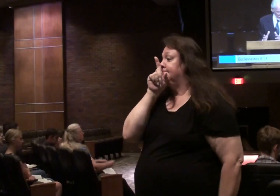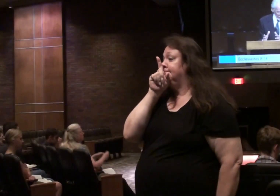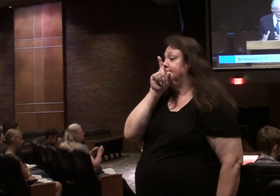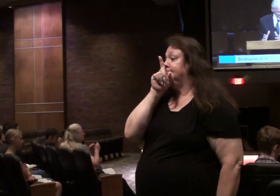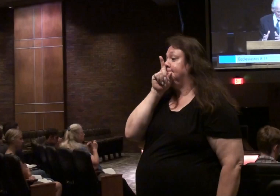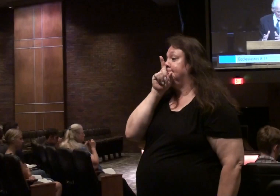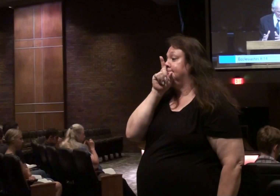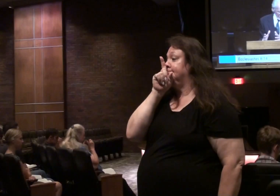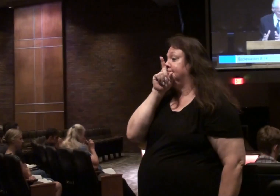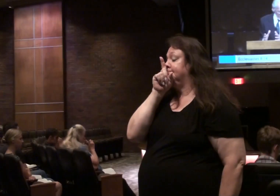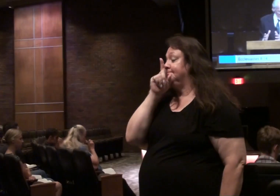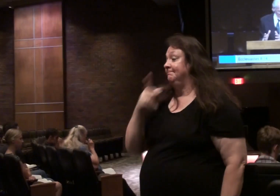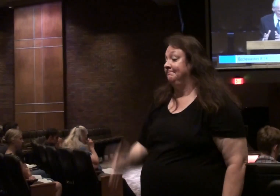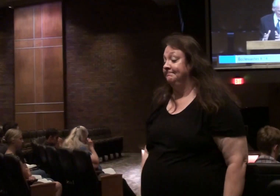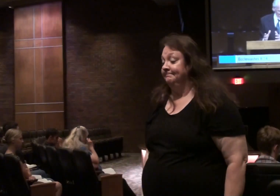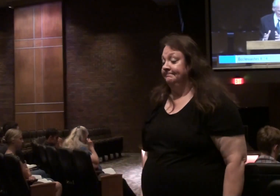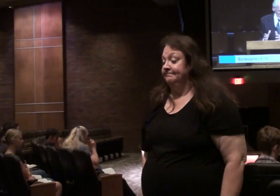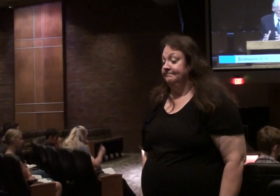life.